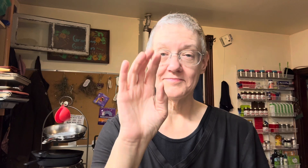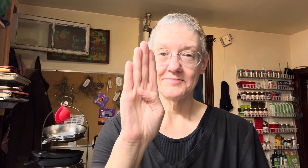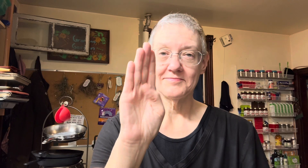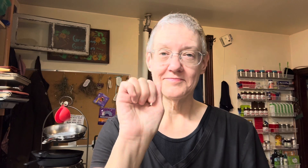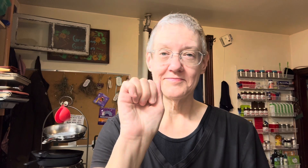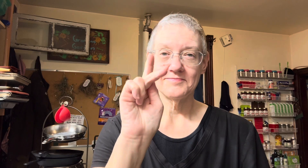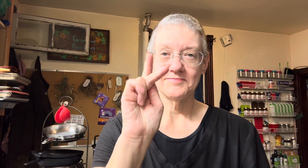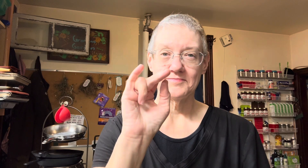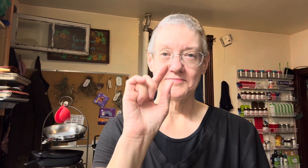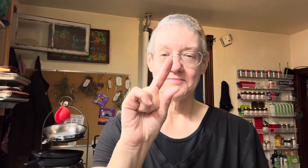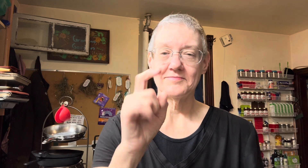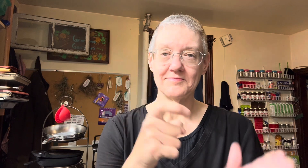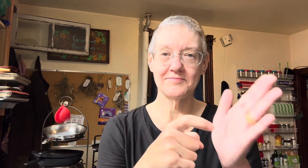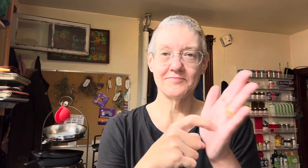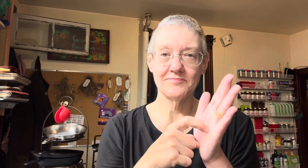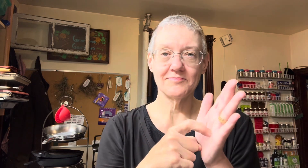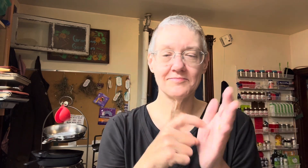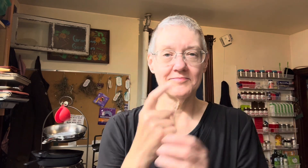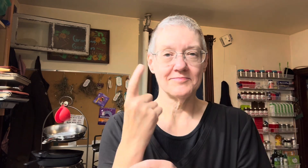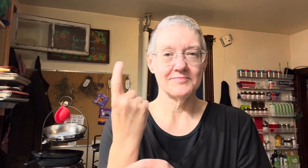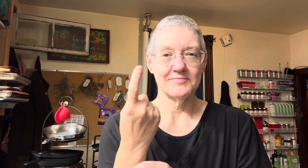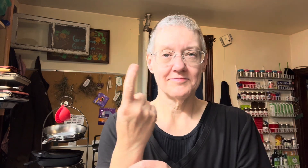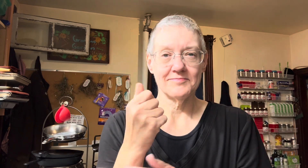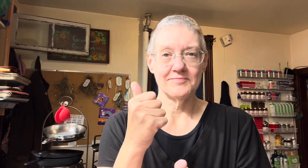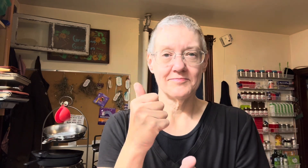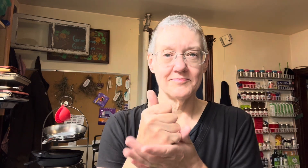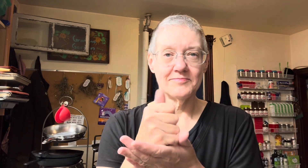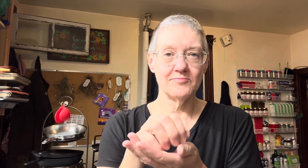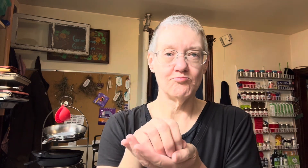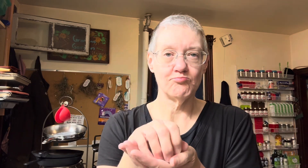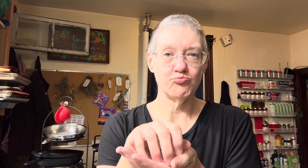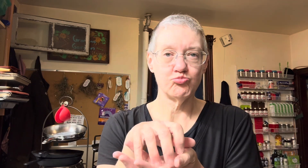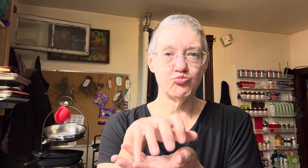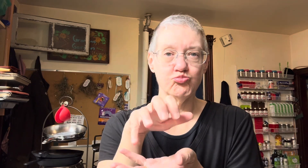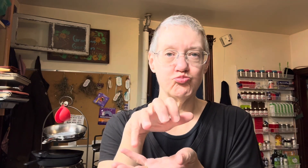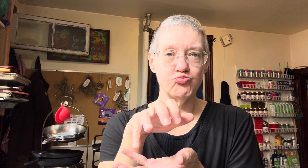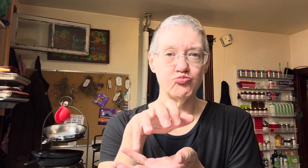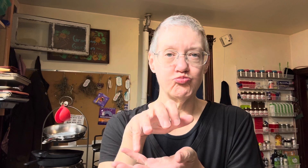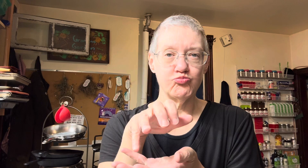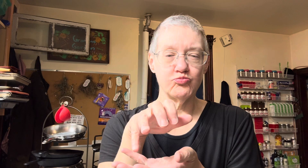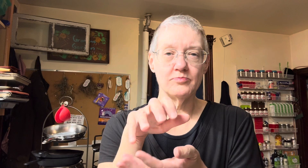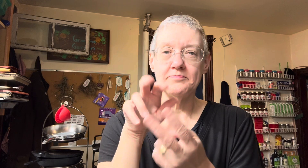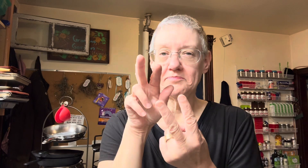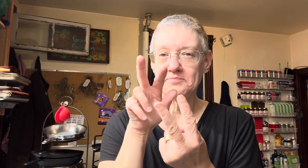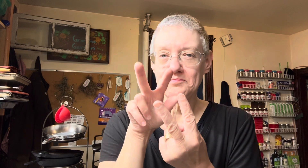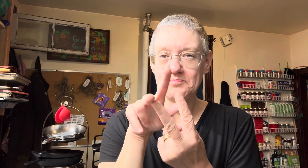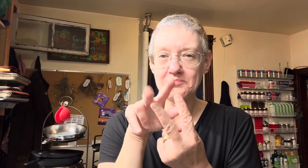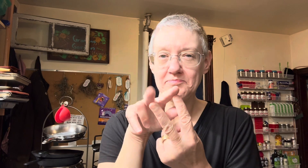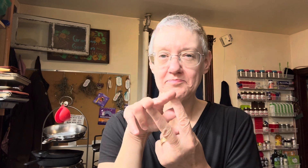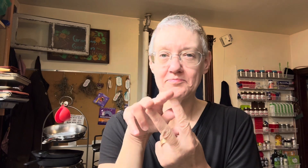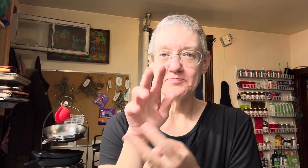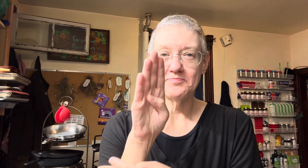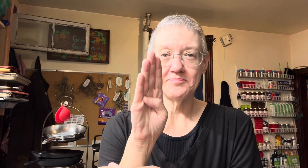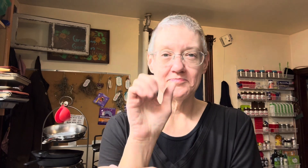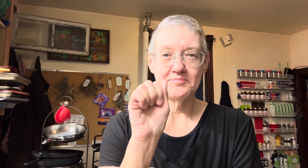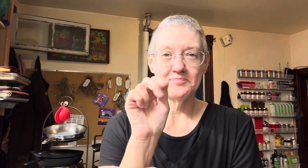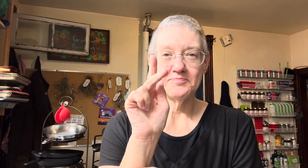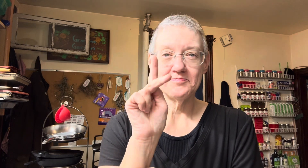Keto also requires something to cause your baked good to puff up, and that's either going to be